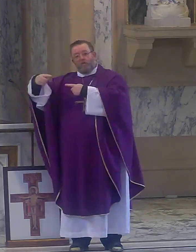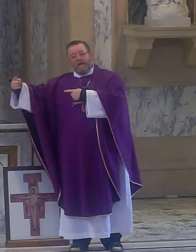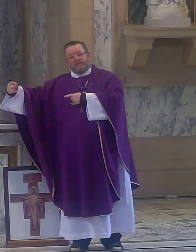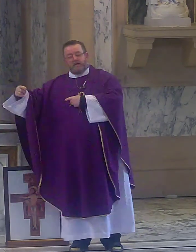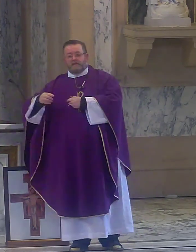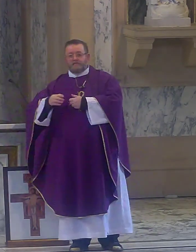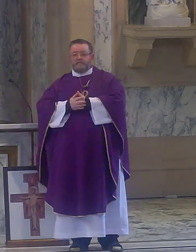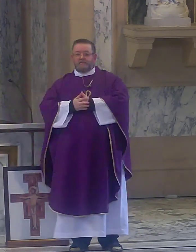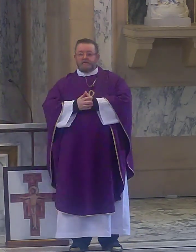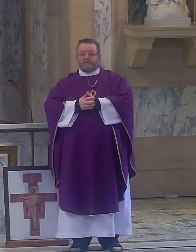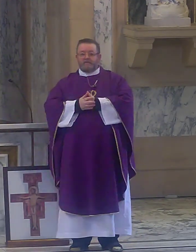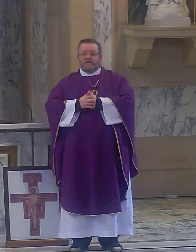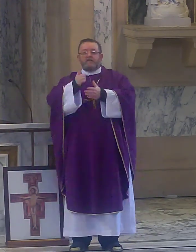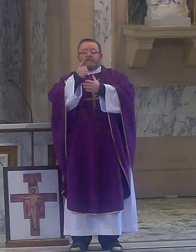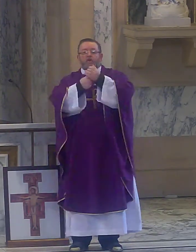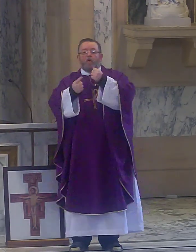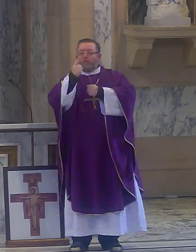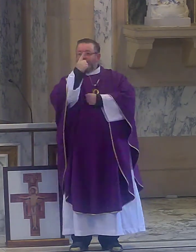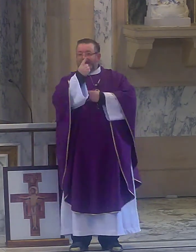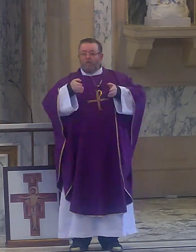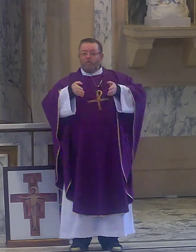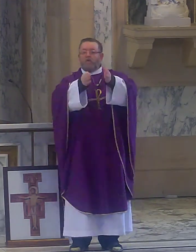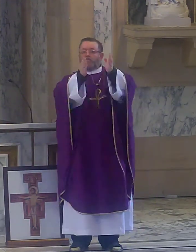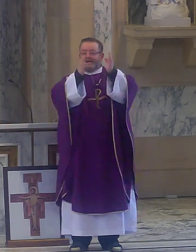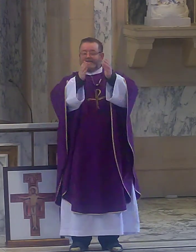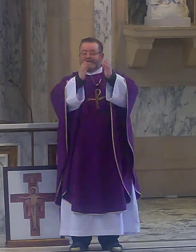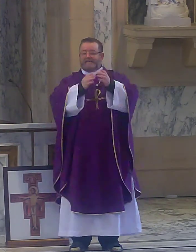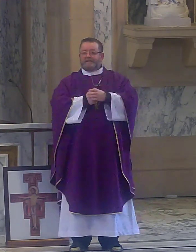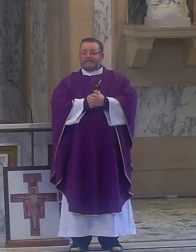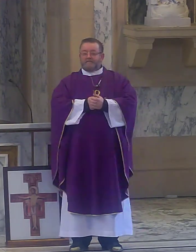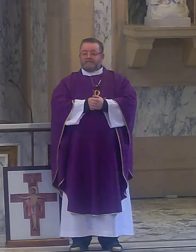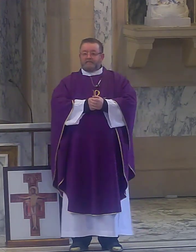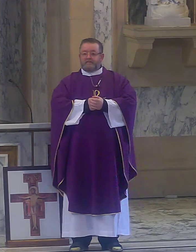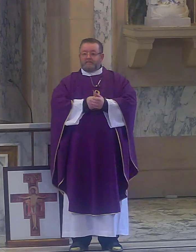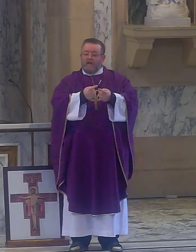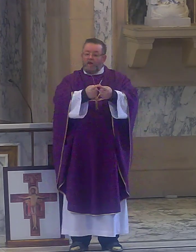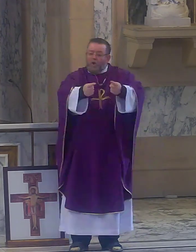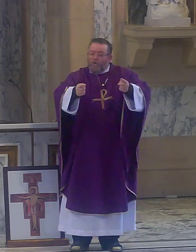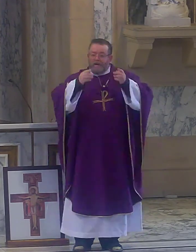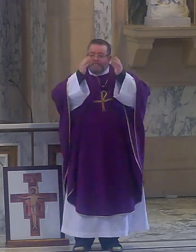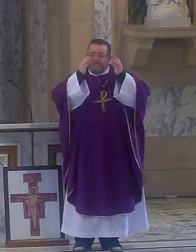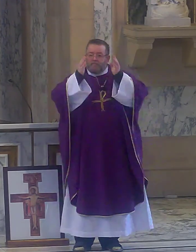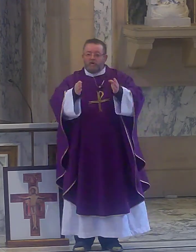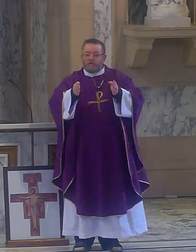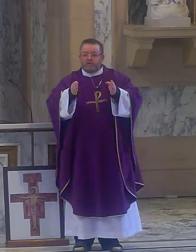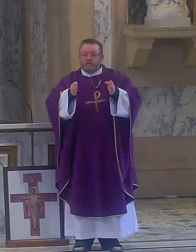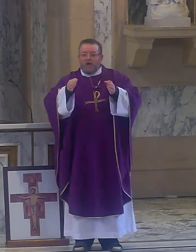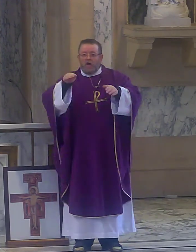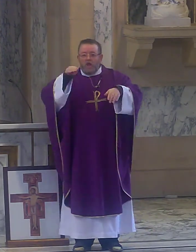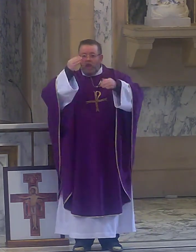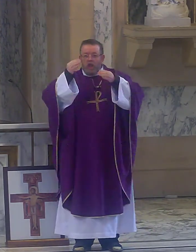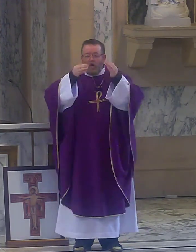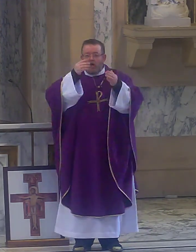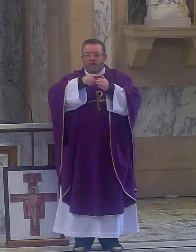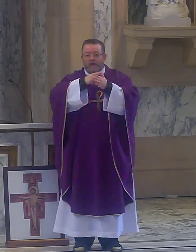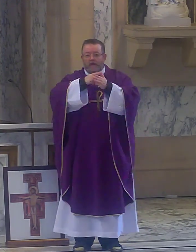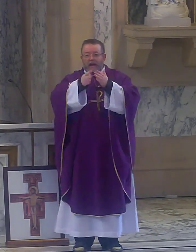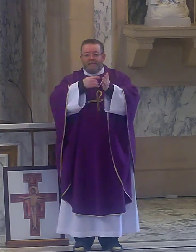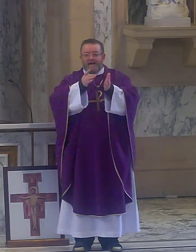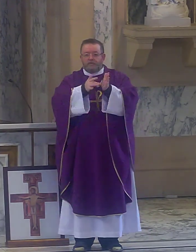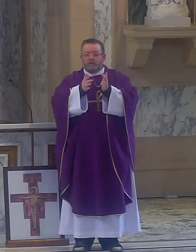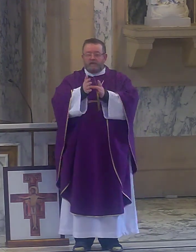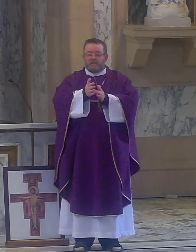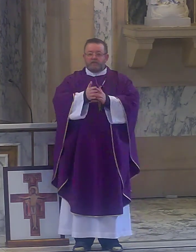forever there's only one way we must learn